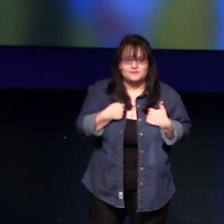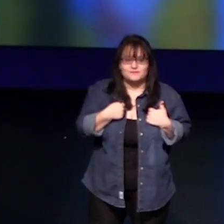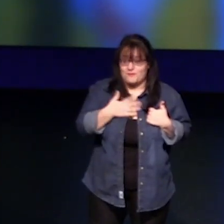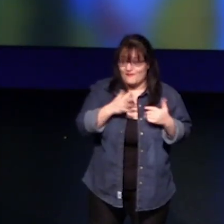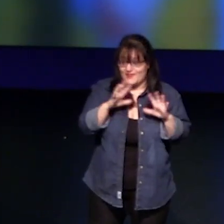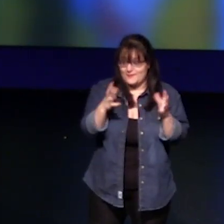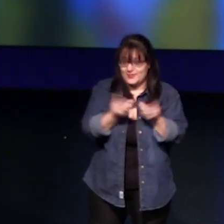mine.